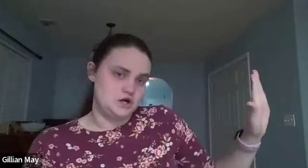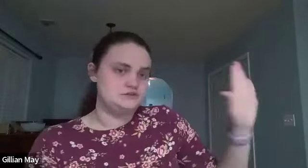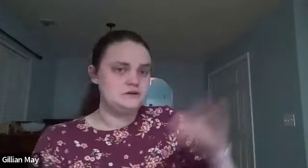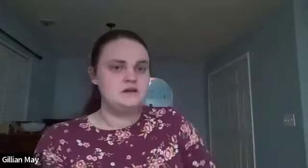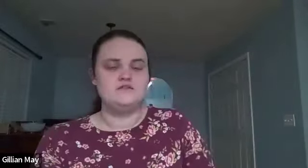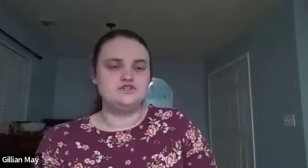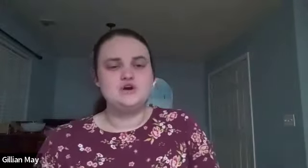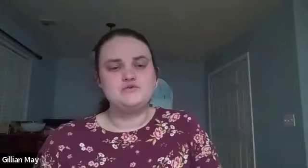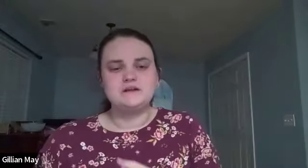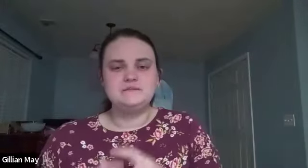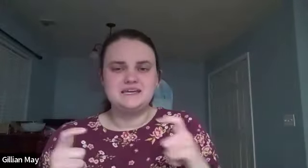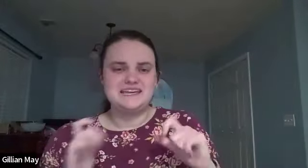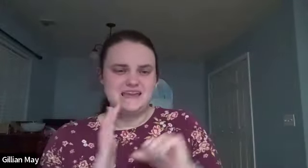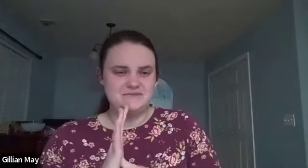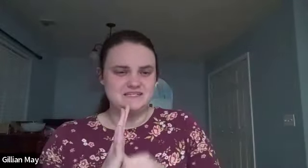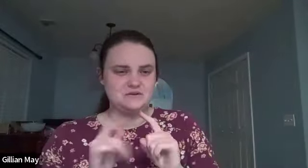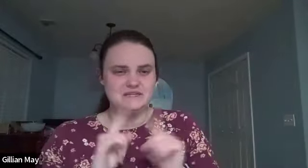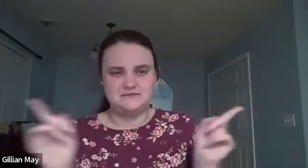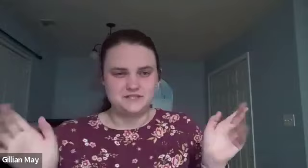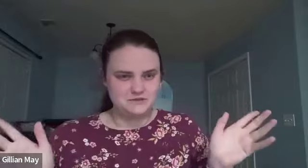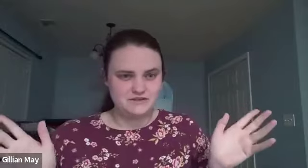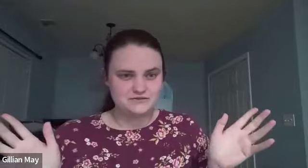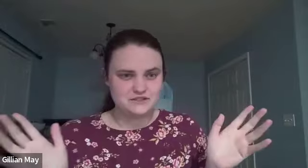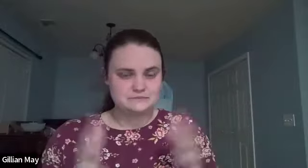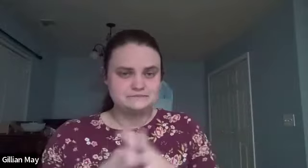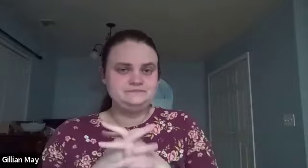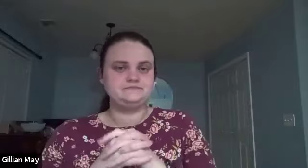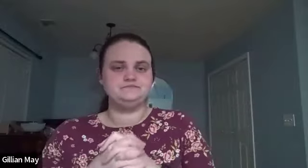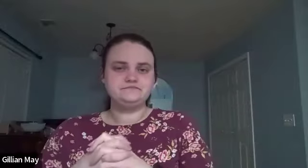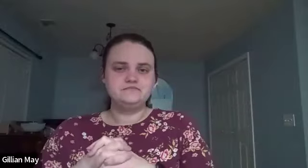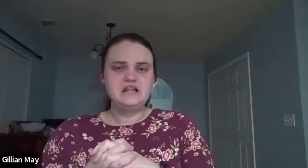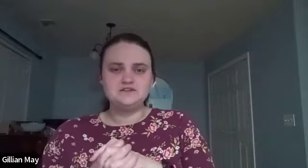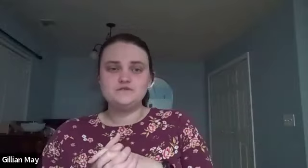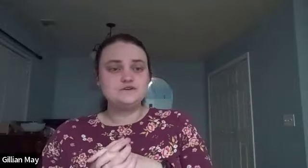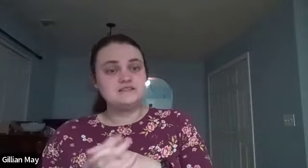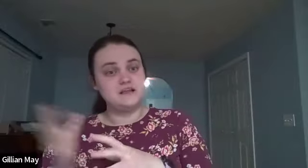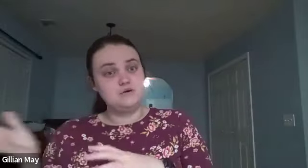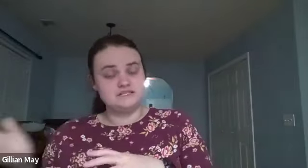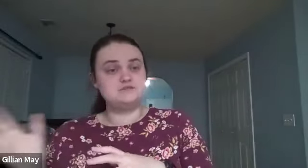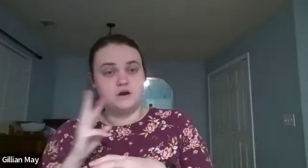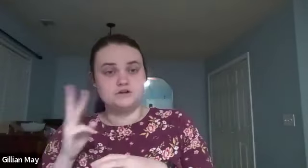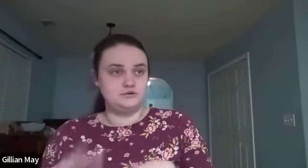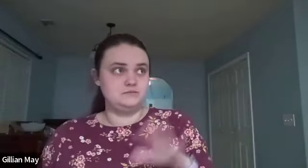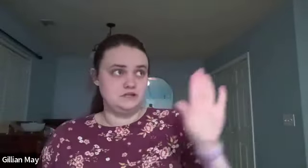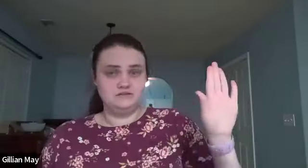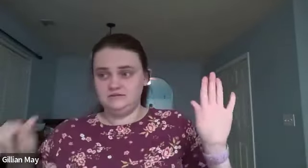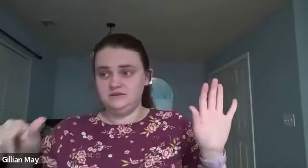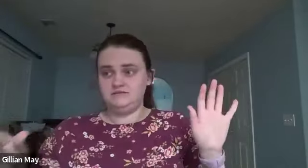hers. There's no really big emphasis on the difference between those two. So if you're saying like, oh, is this water yours? You'd be